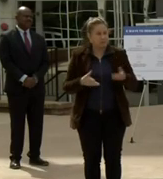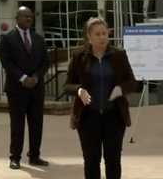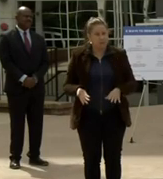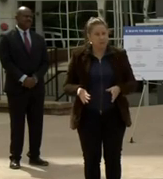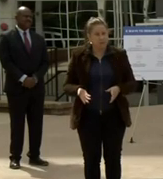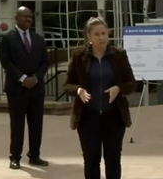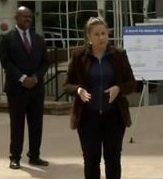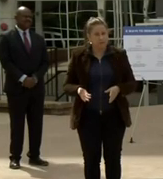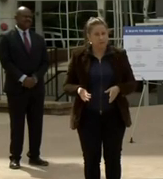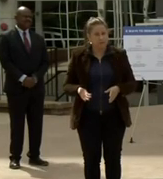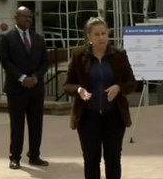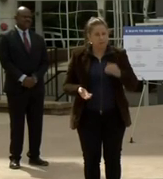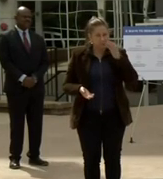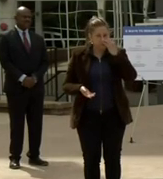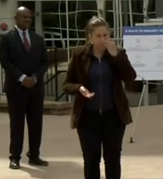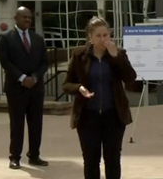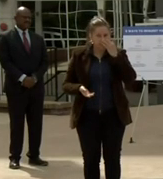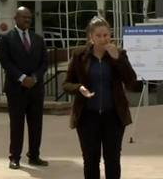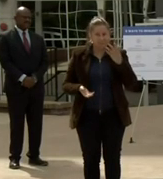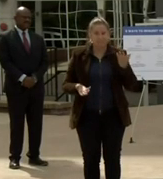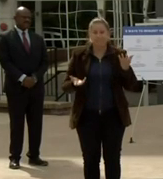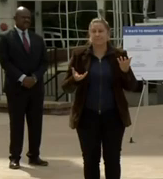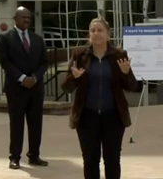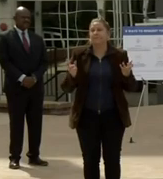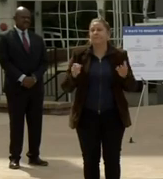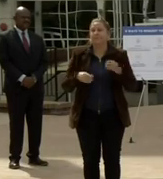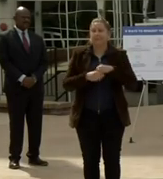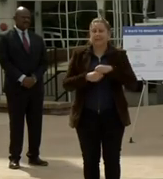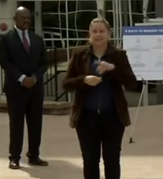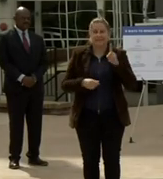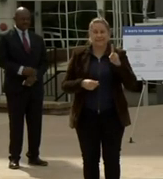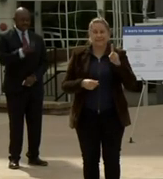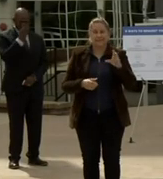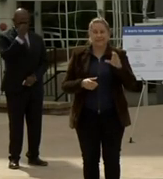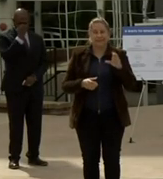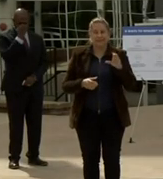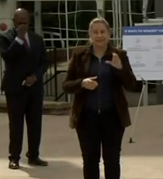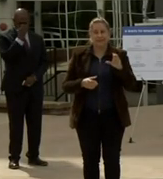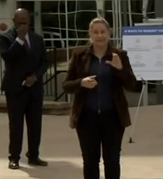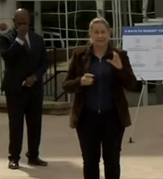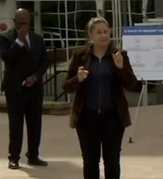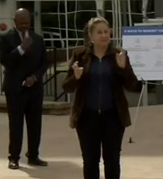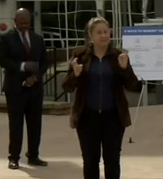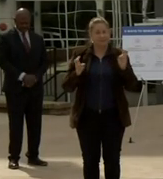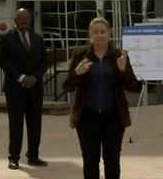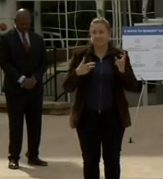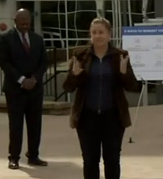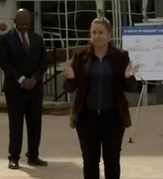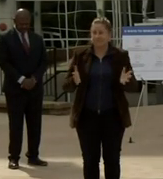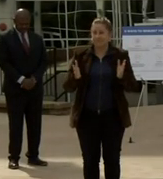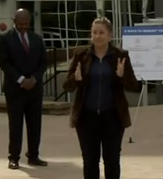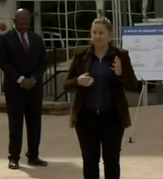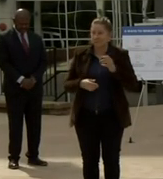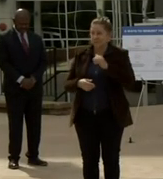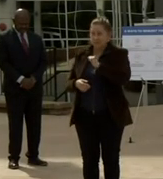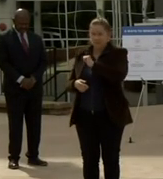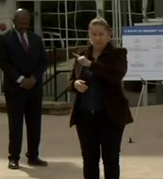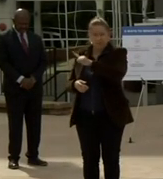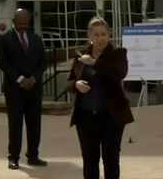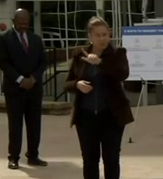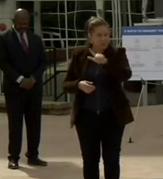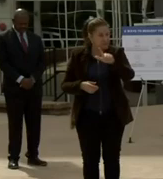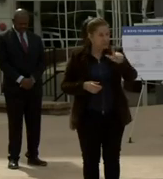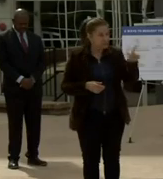Columbia is close to me, and it is a precious life. And we are doing all that's in